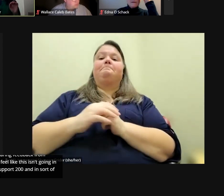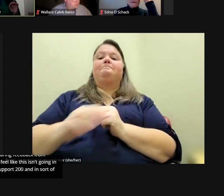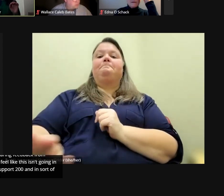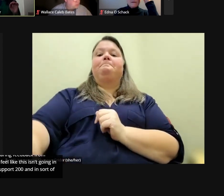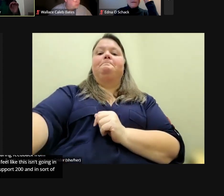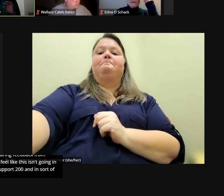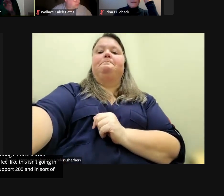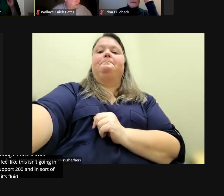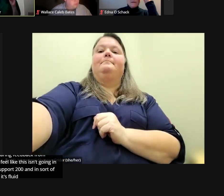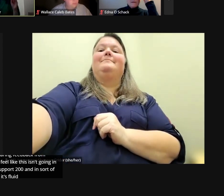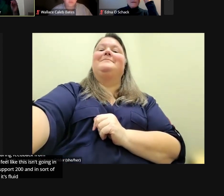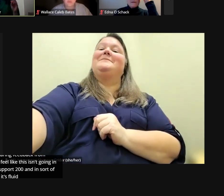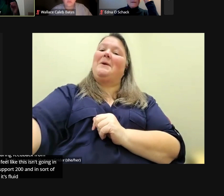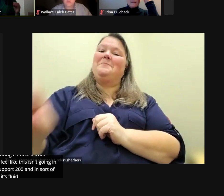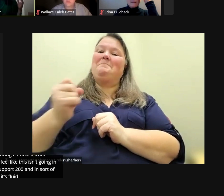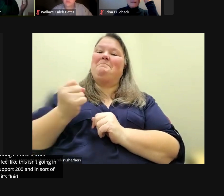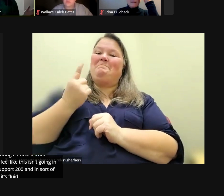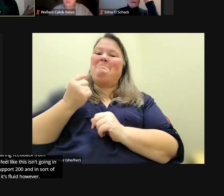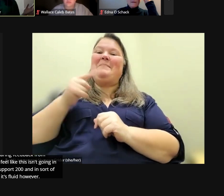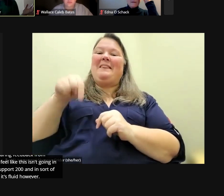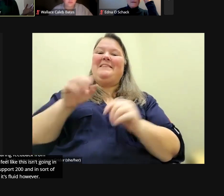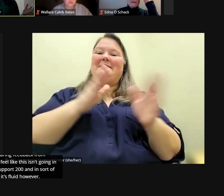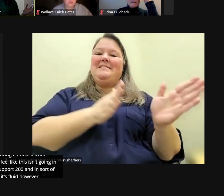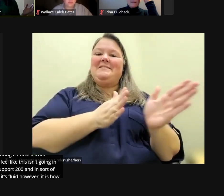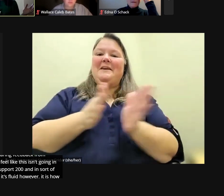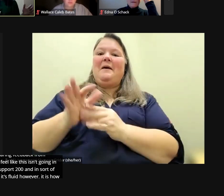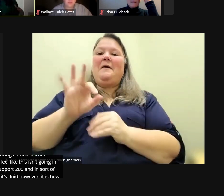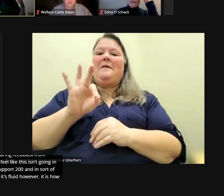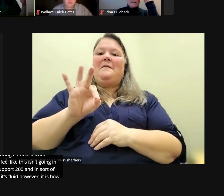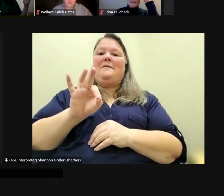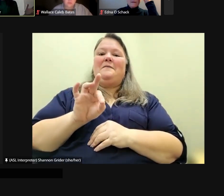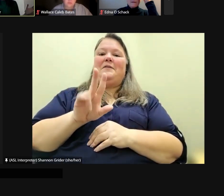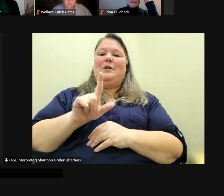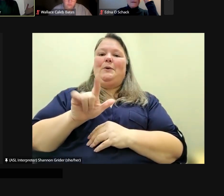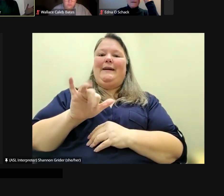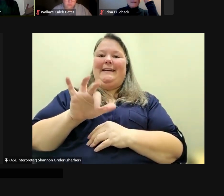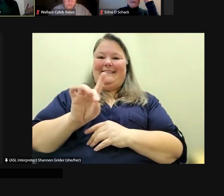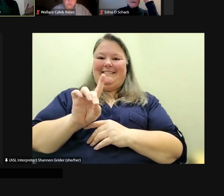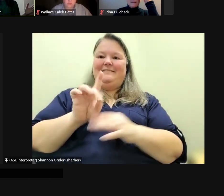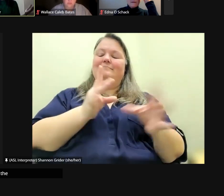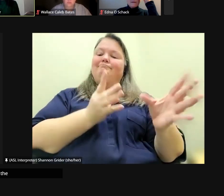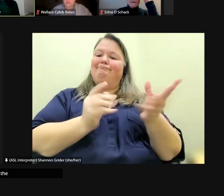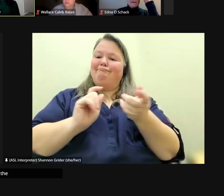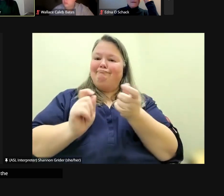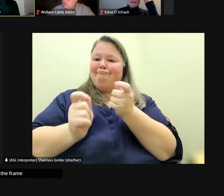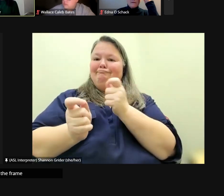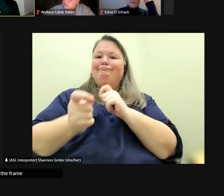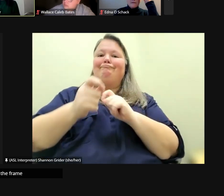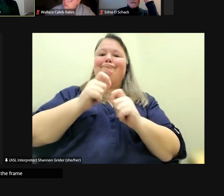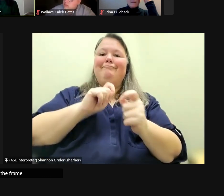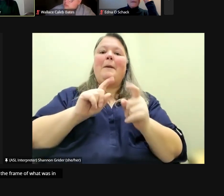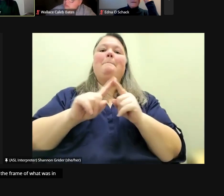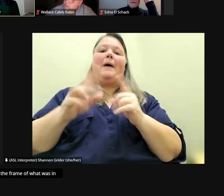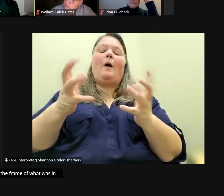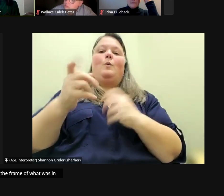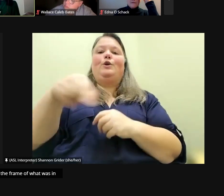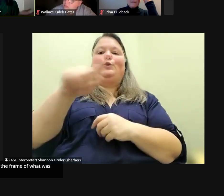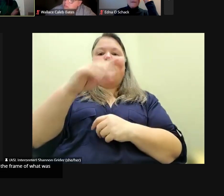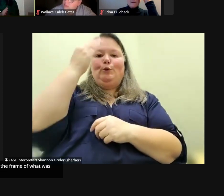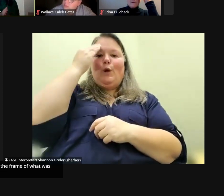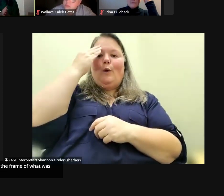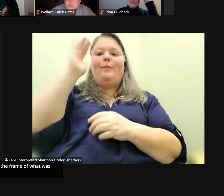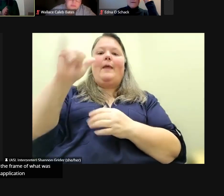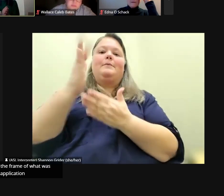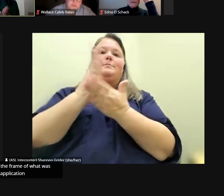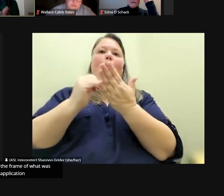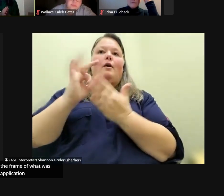fluid. However, it is helpful to sort of know some of the frame of what was intended with the grant application. So happy to